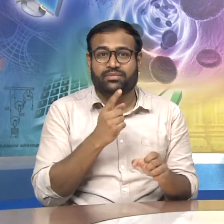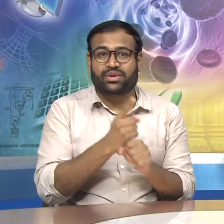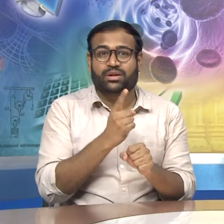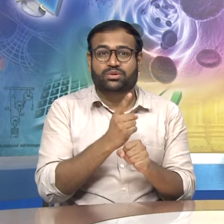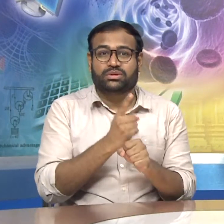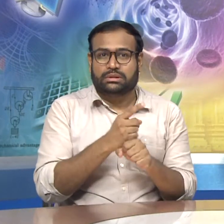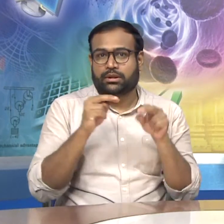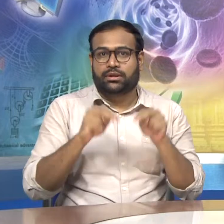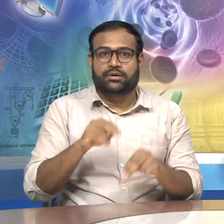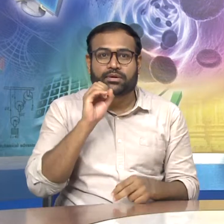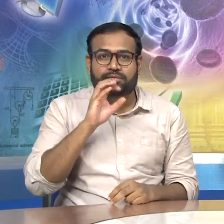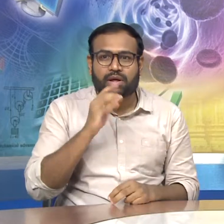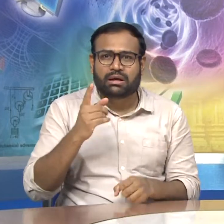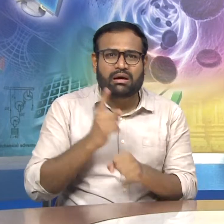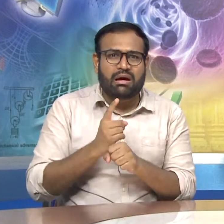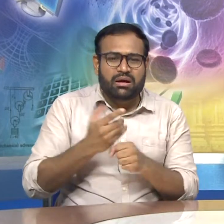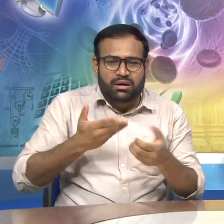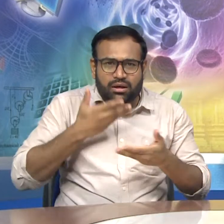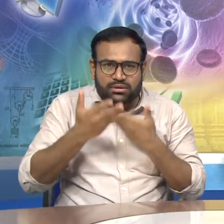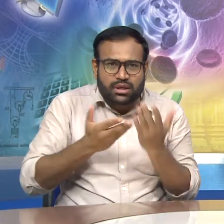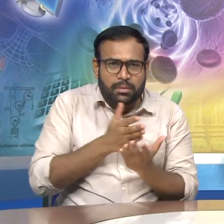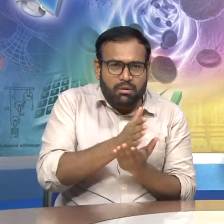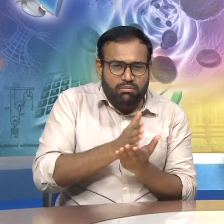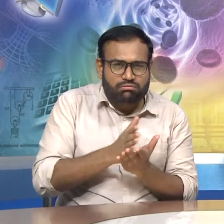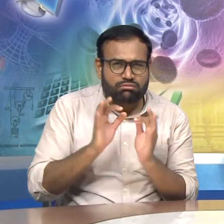Teachers need information for teaching and